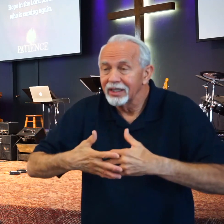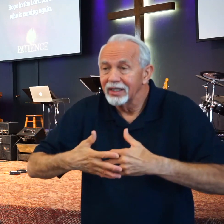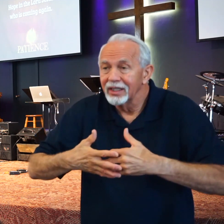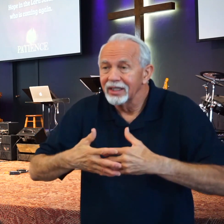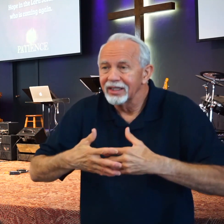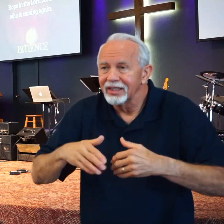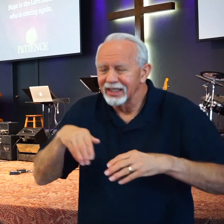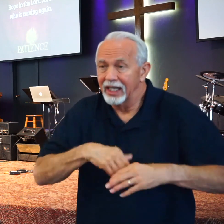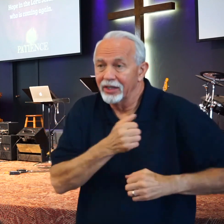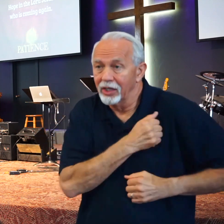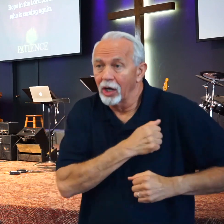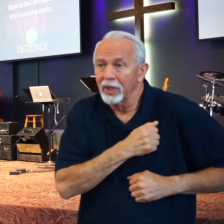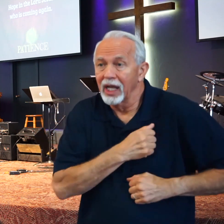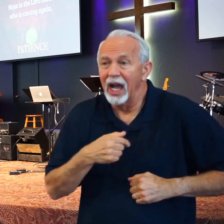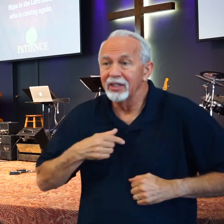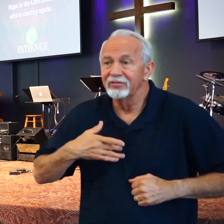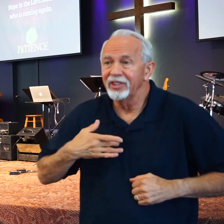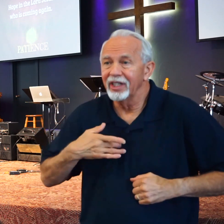feeling alone,